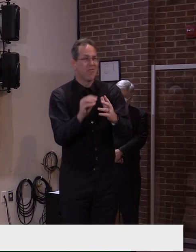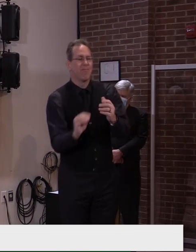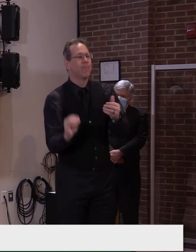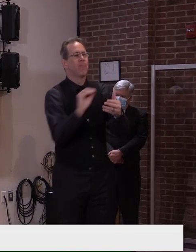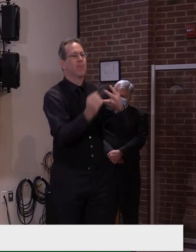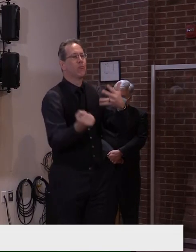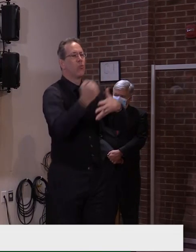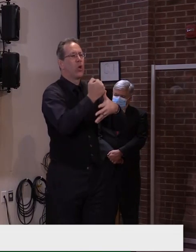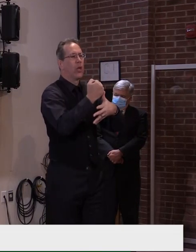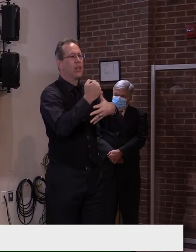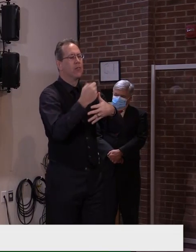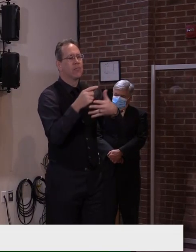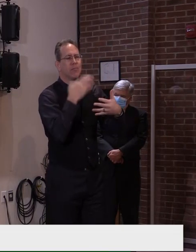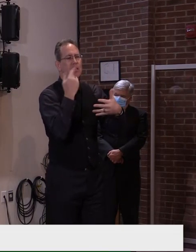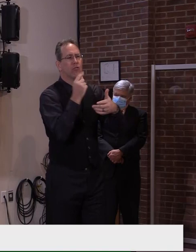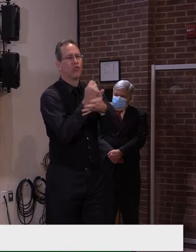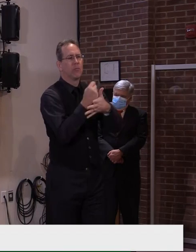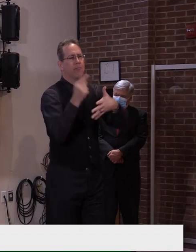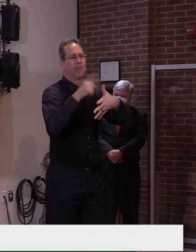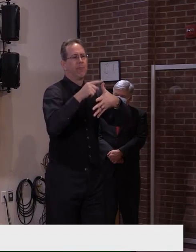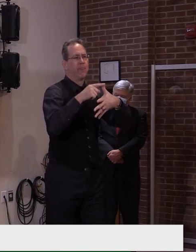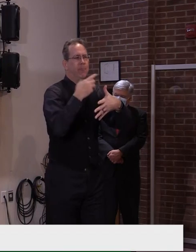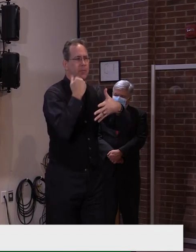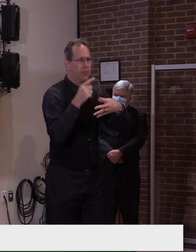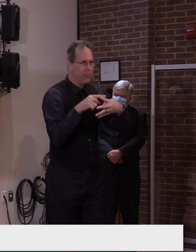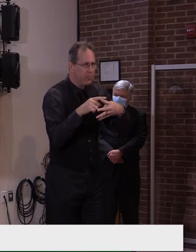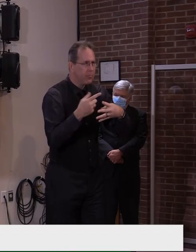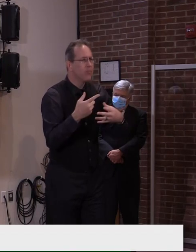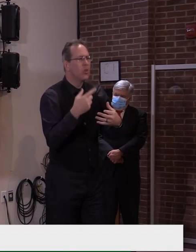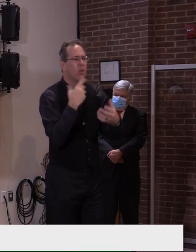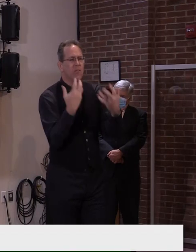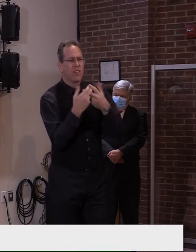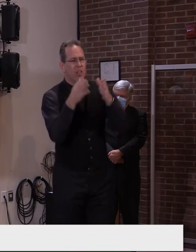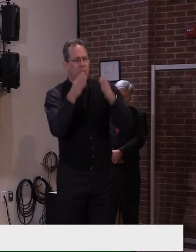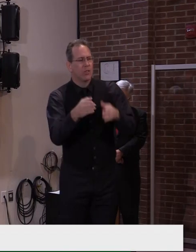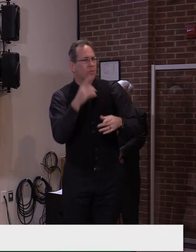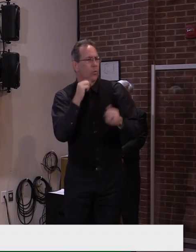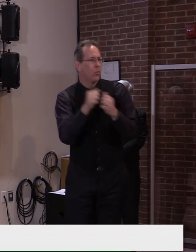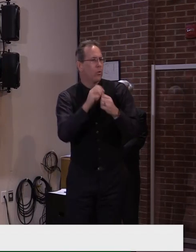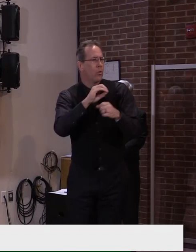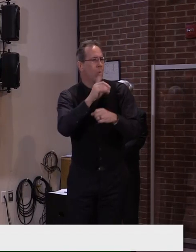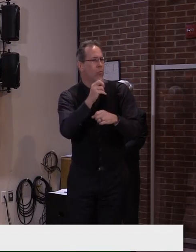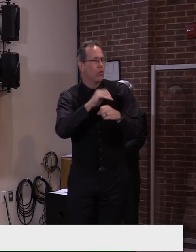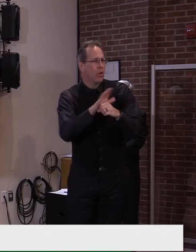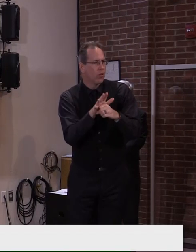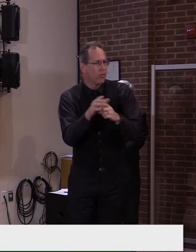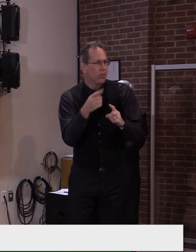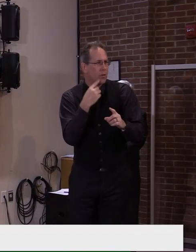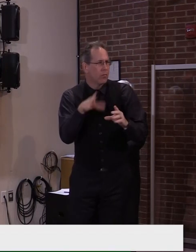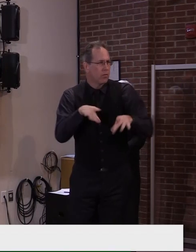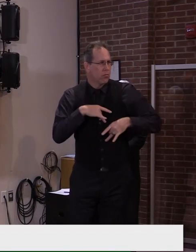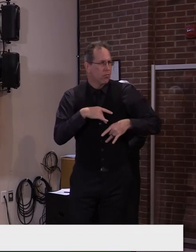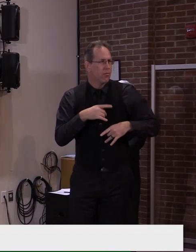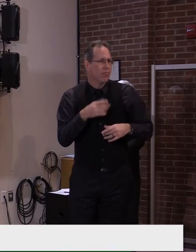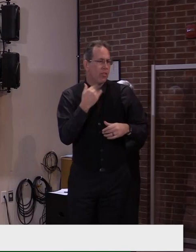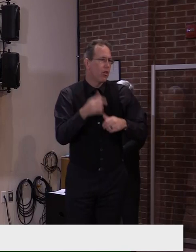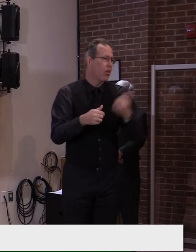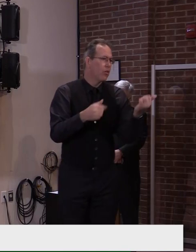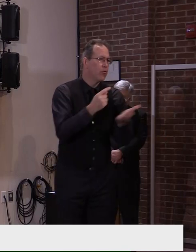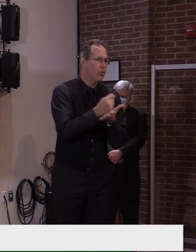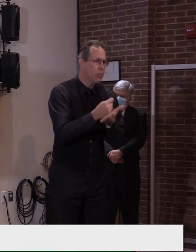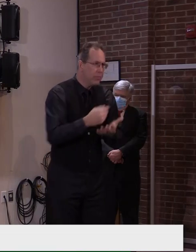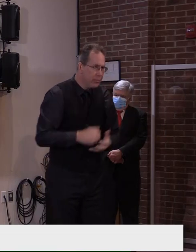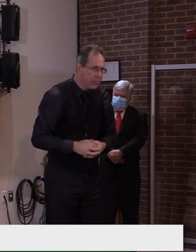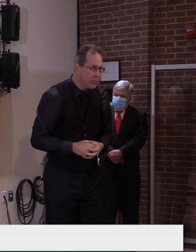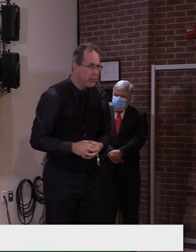works specifically best in Omicron. But it's going to be for a week or so a challenge to really